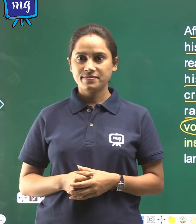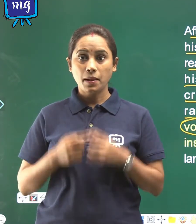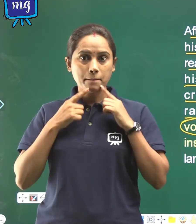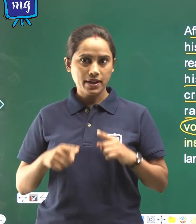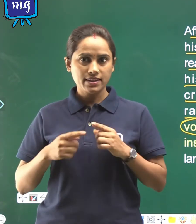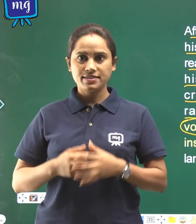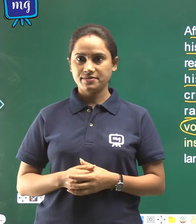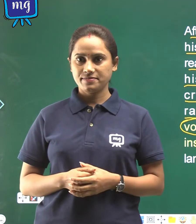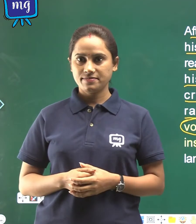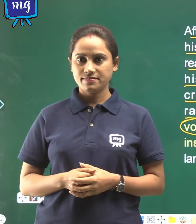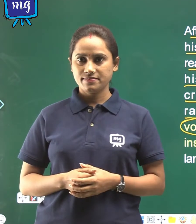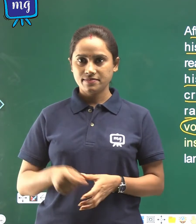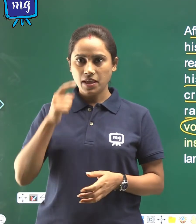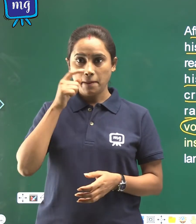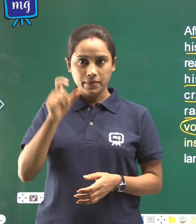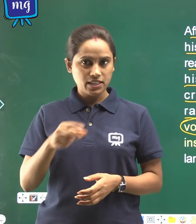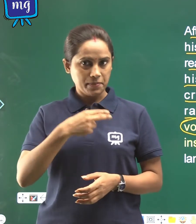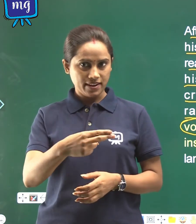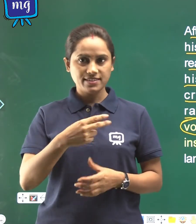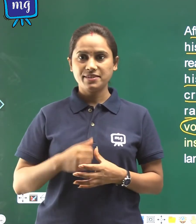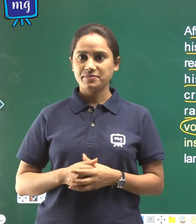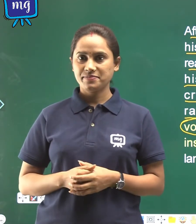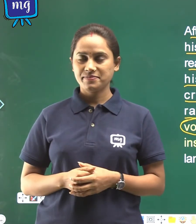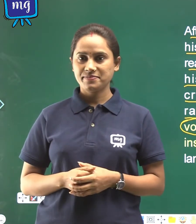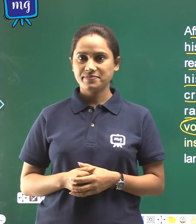But Mrs. Pearson